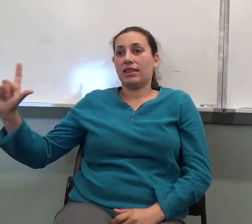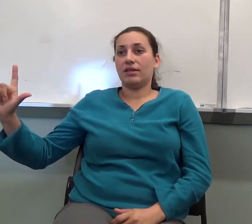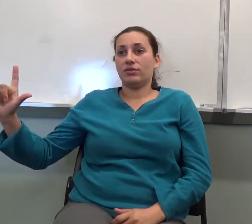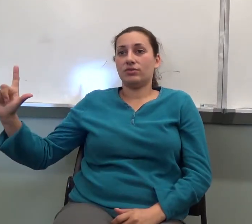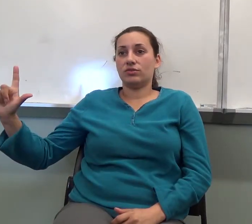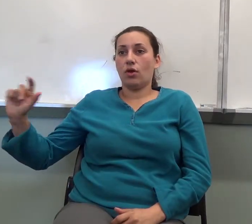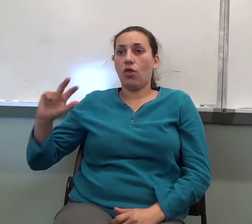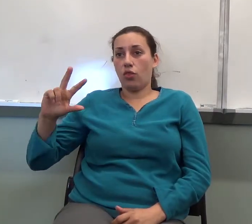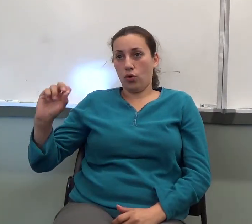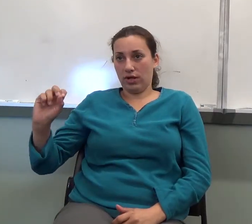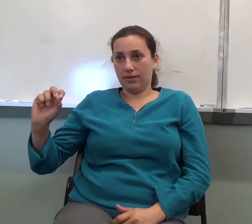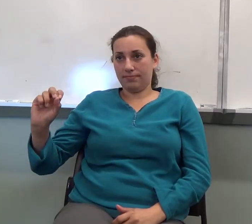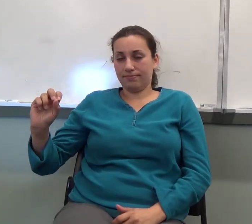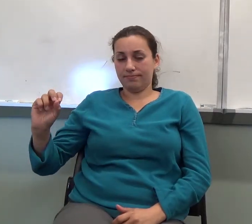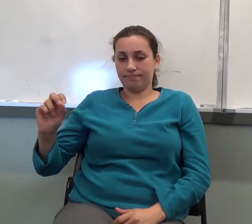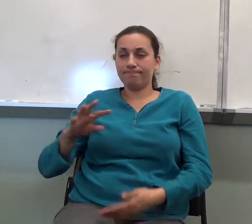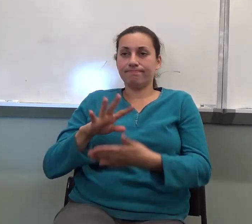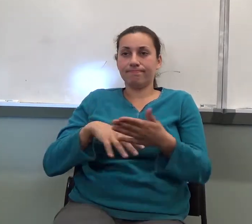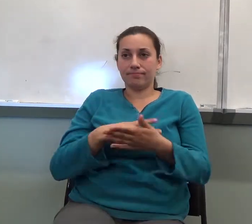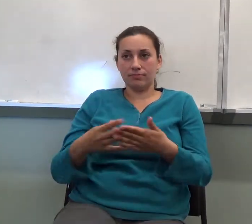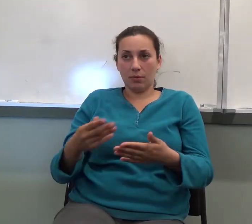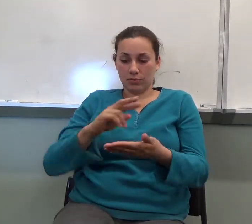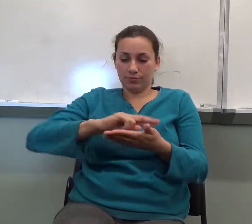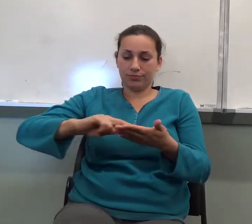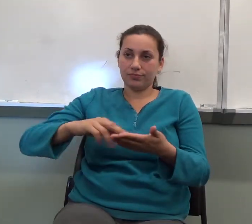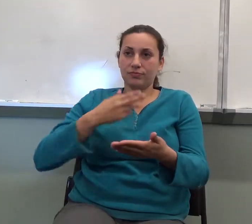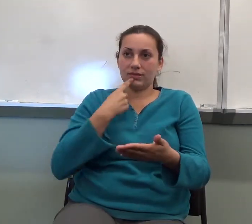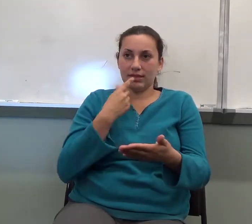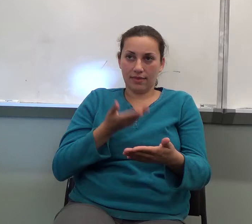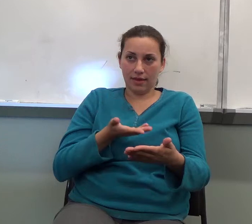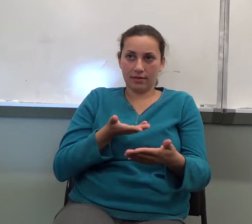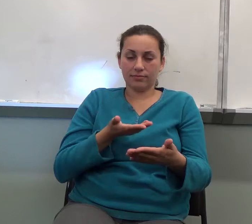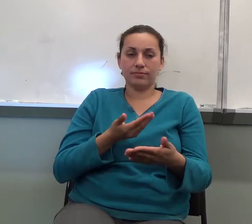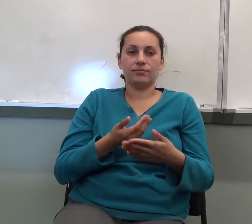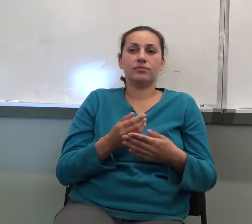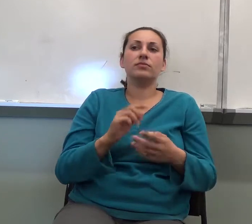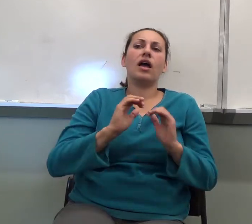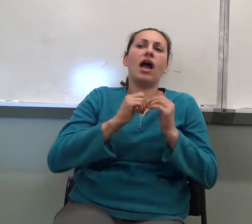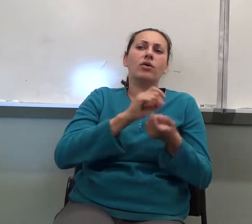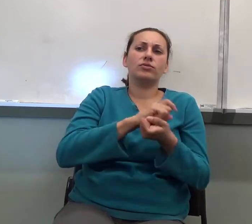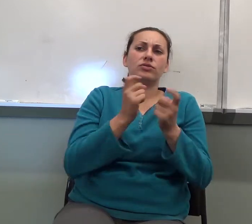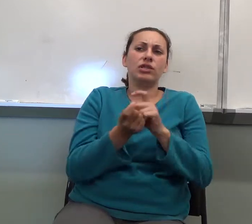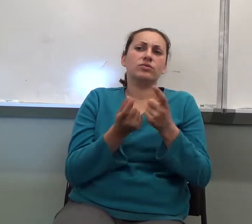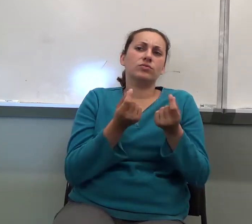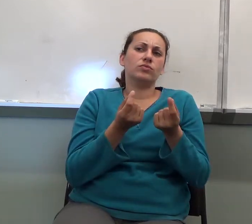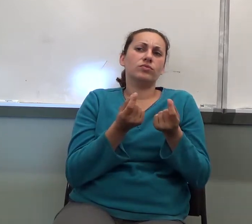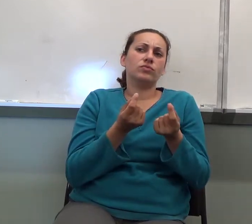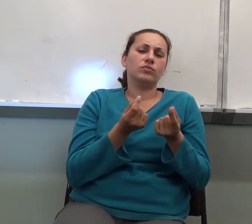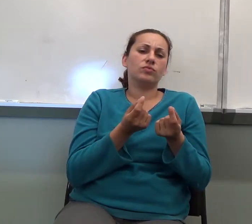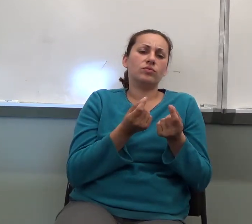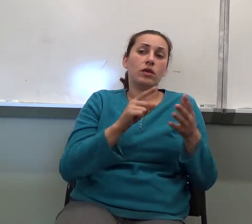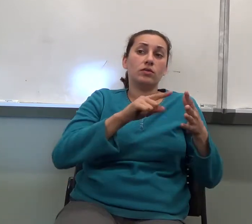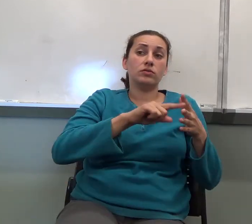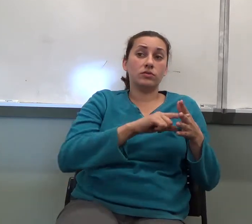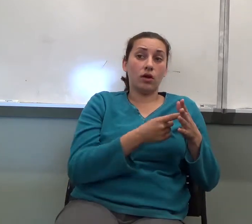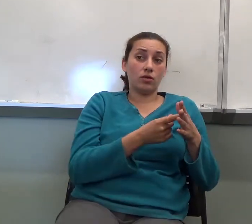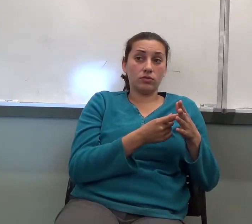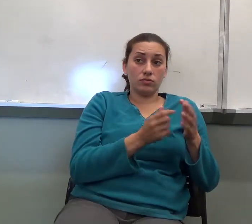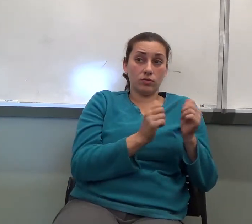Okay, that's what the table says. Now we're going to make that into a conversion. And here's how we do it. We start out with the number we've got, 4 fluid ounces,